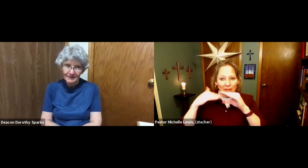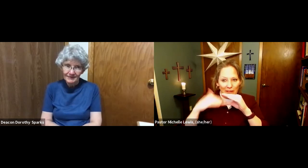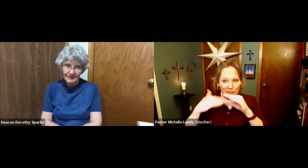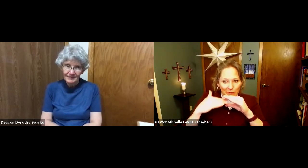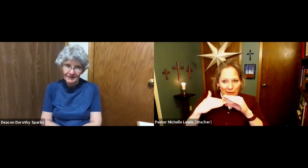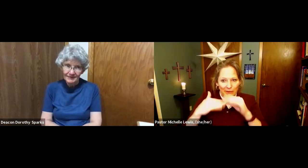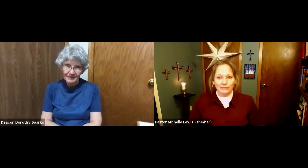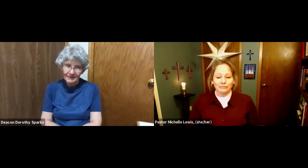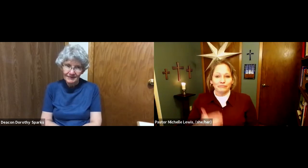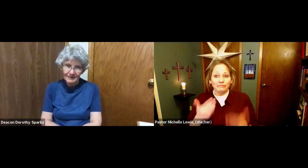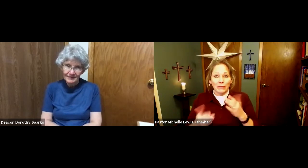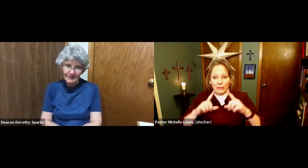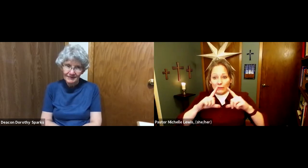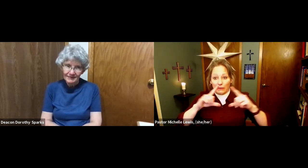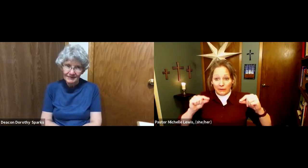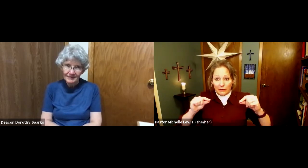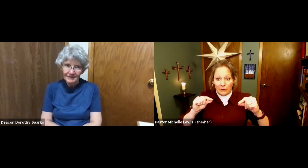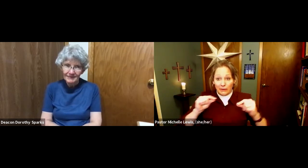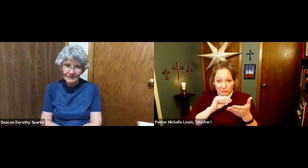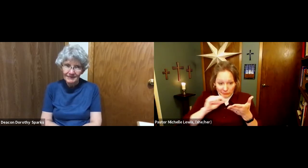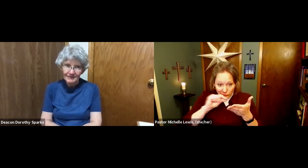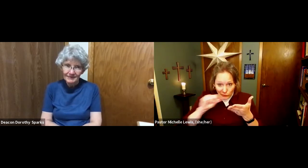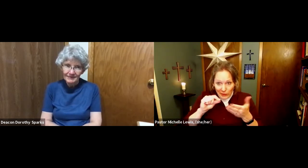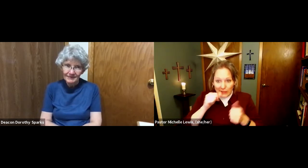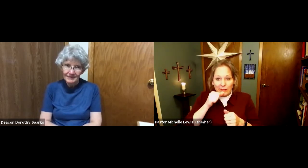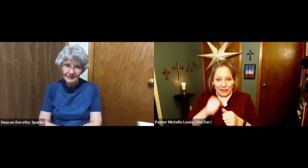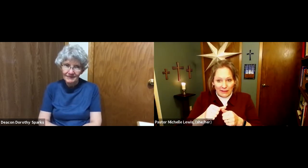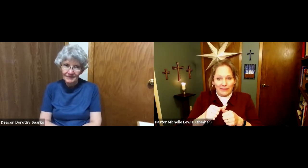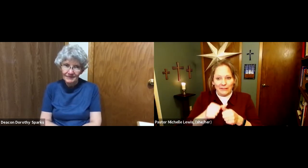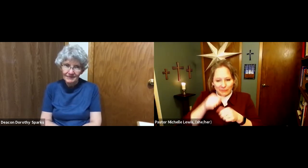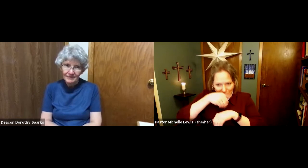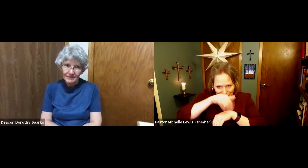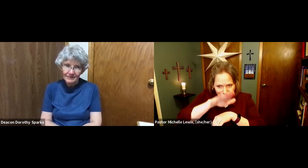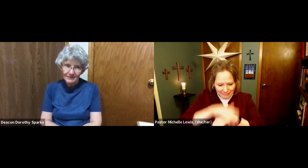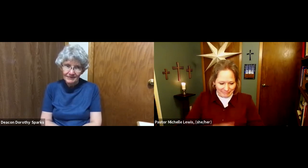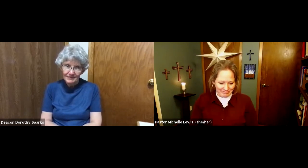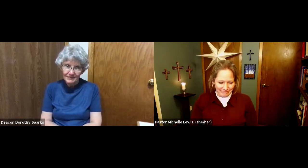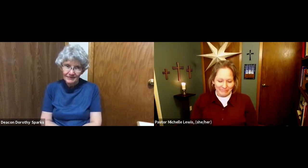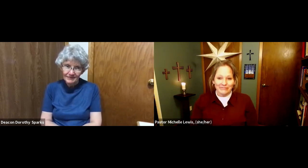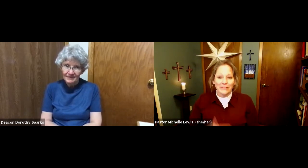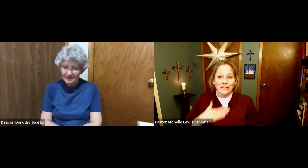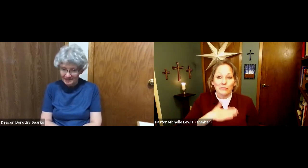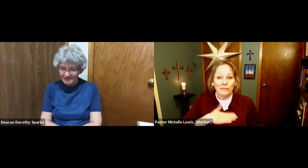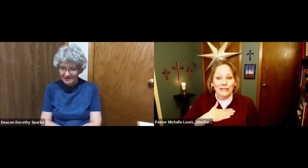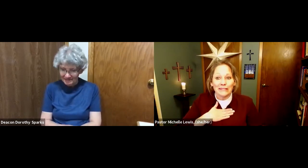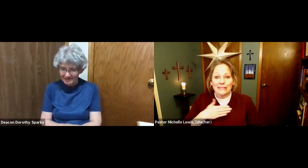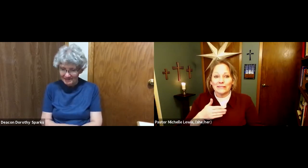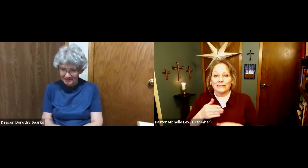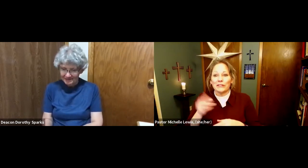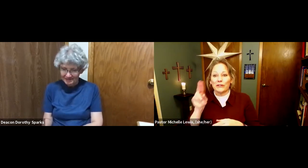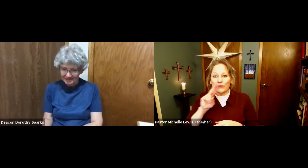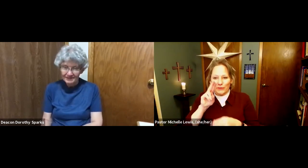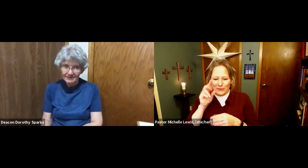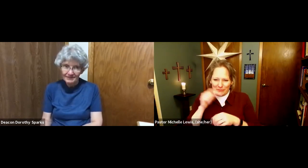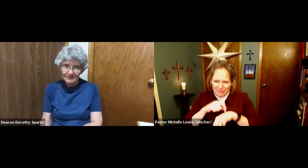whether that's through a text message, an email, a handwritten card, or even a letter sent through